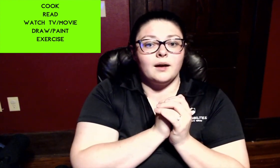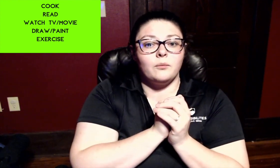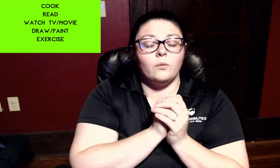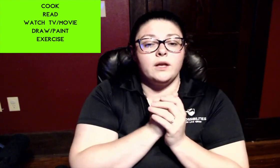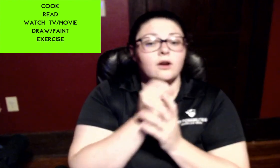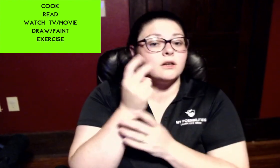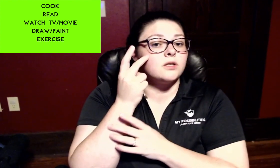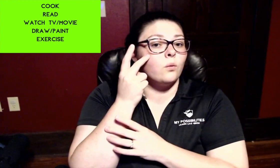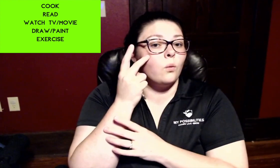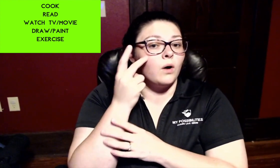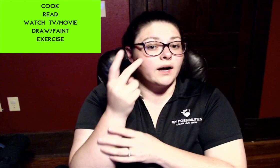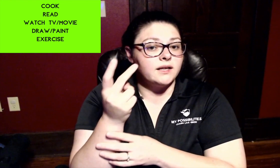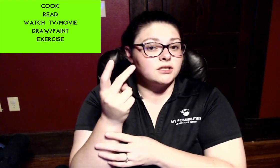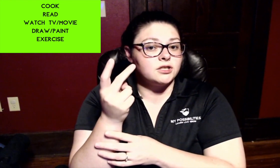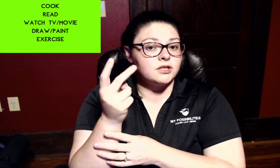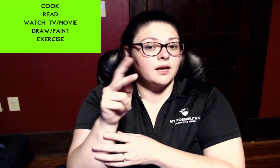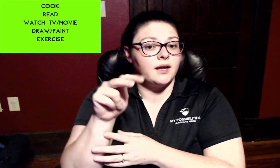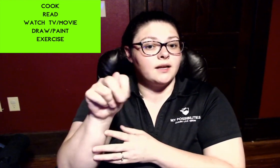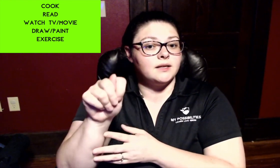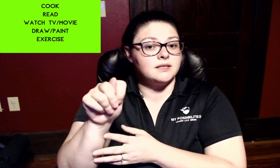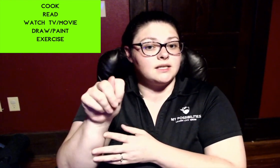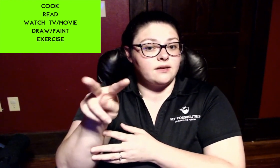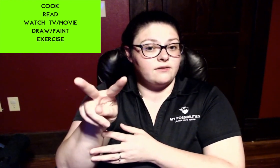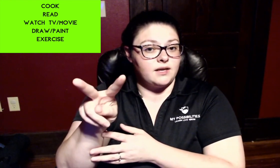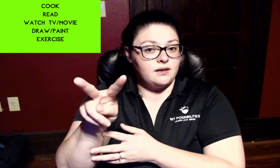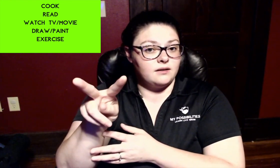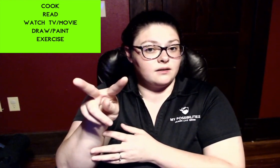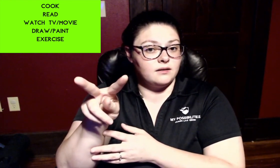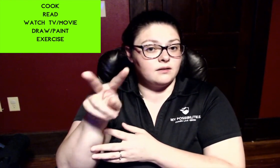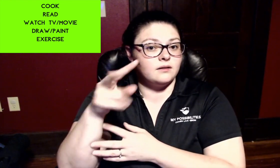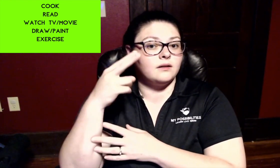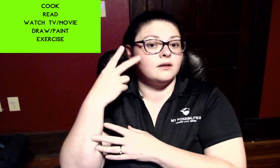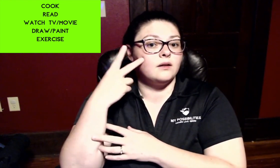We could also watch TV,